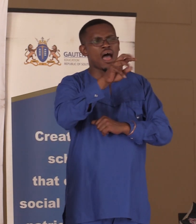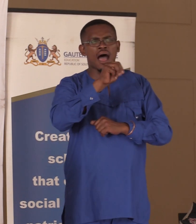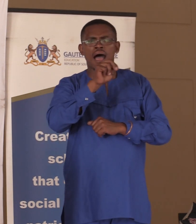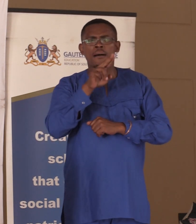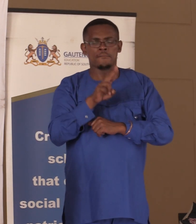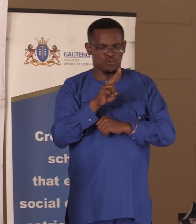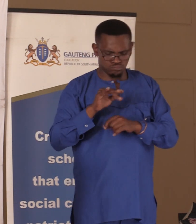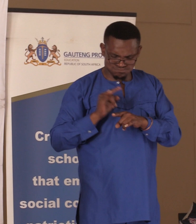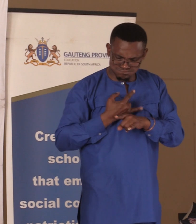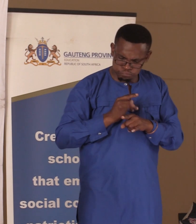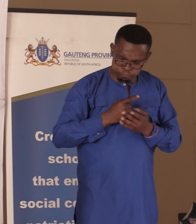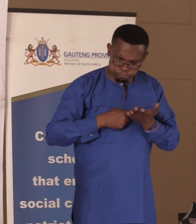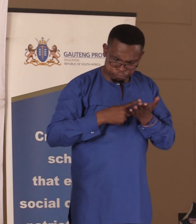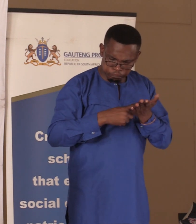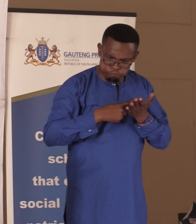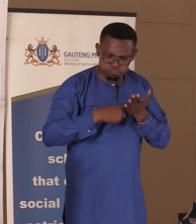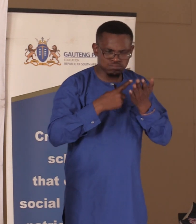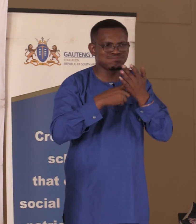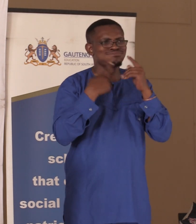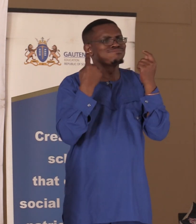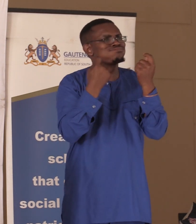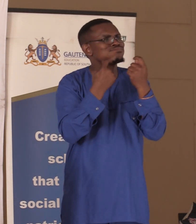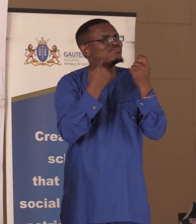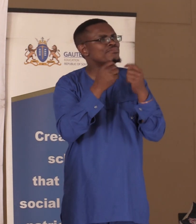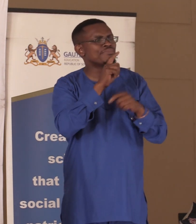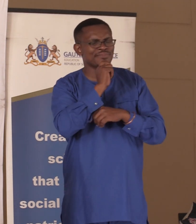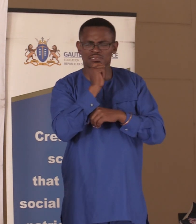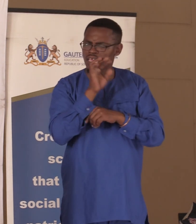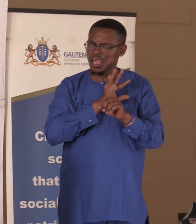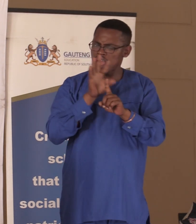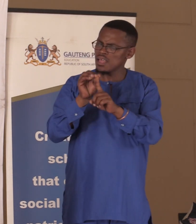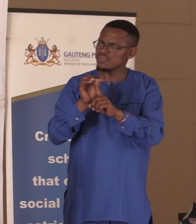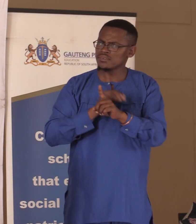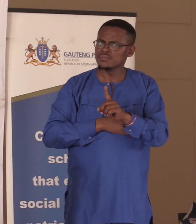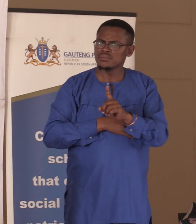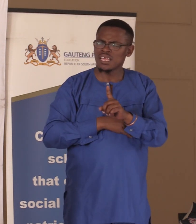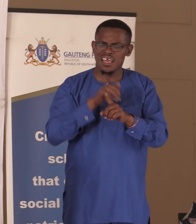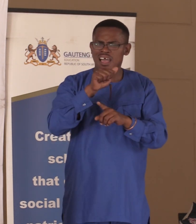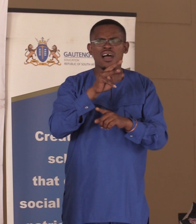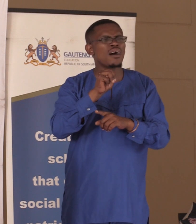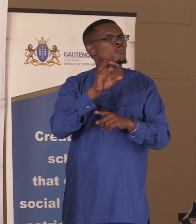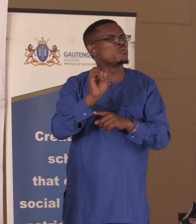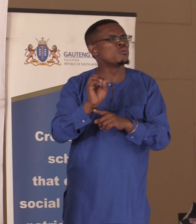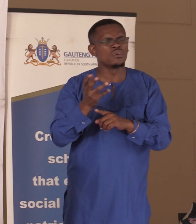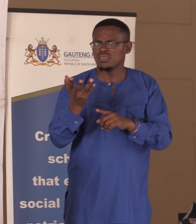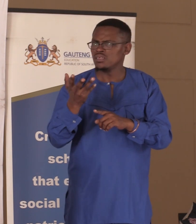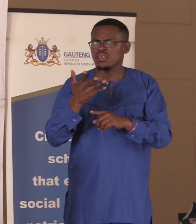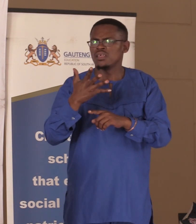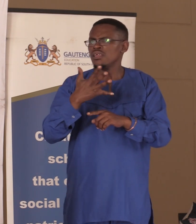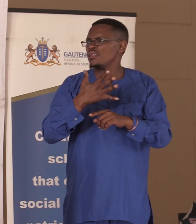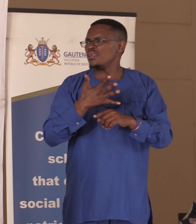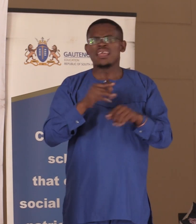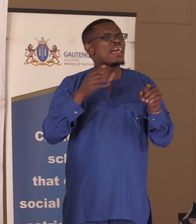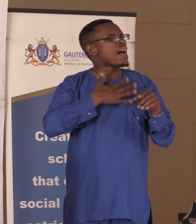to him, preparing for this particular event this morning, I asked him to say, Amu, now I like